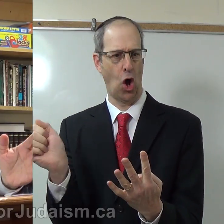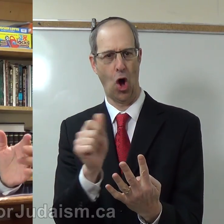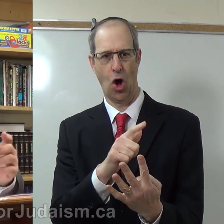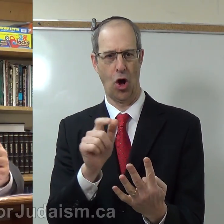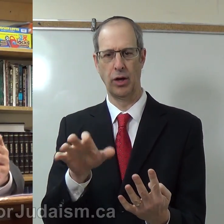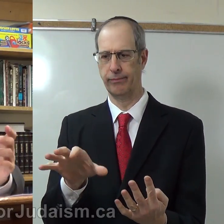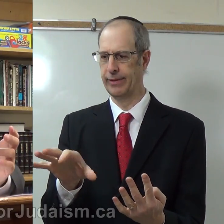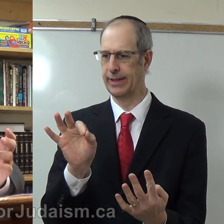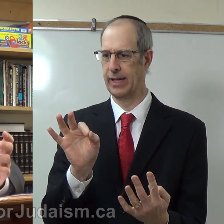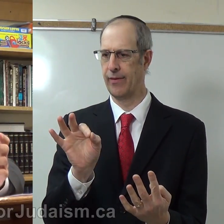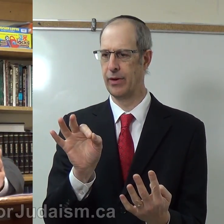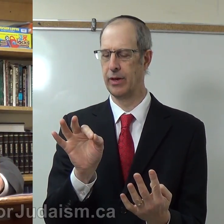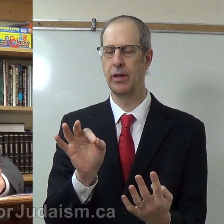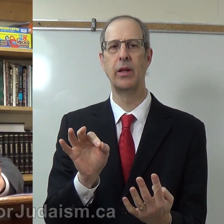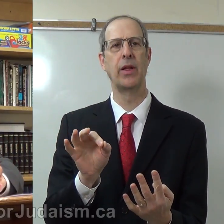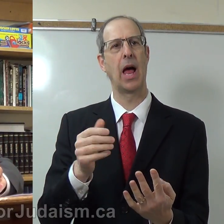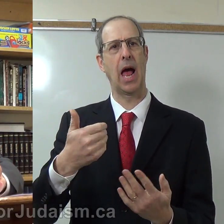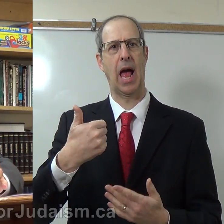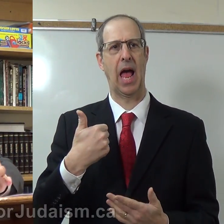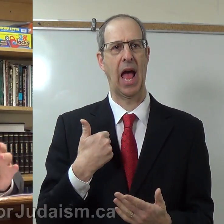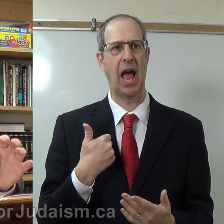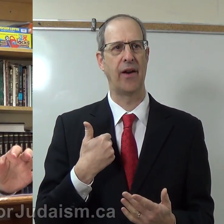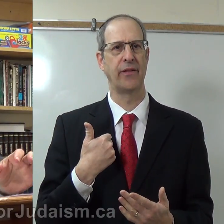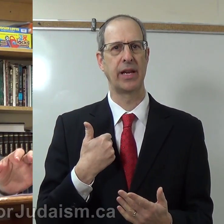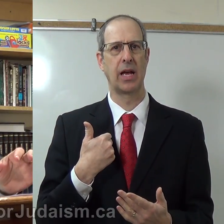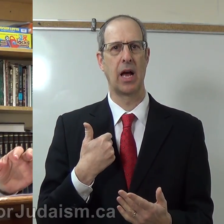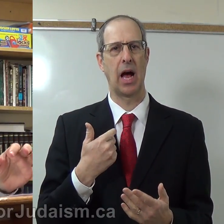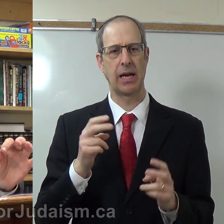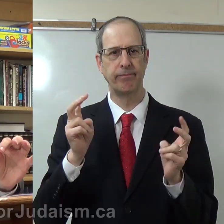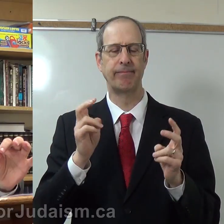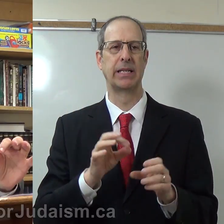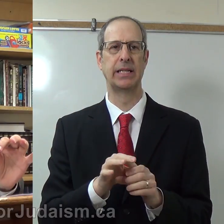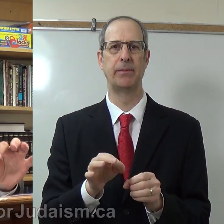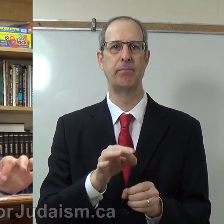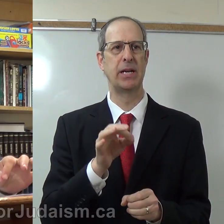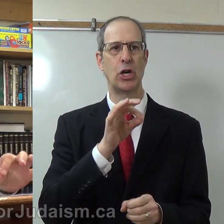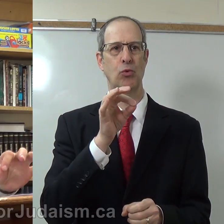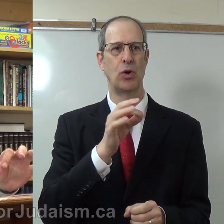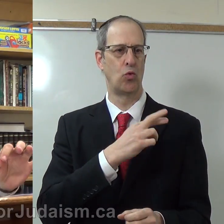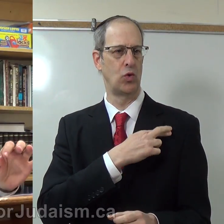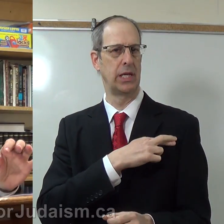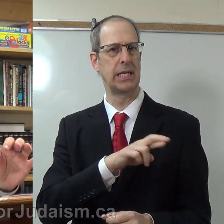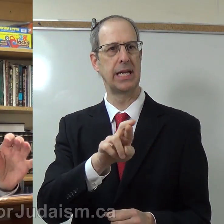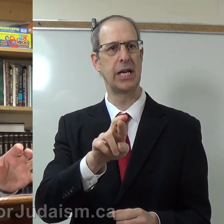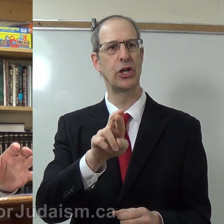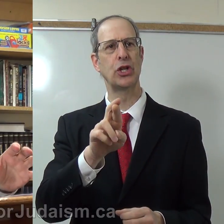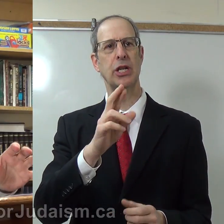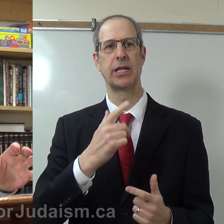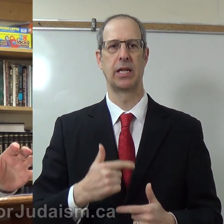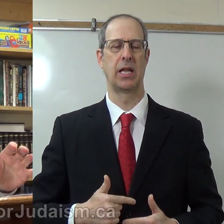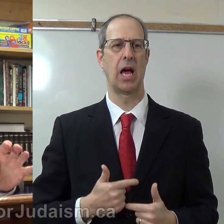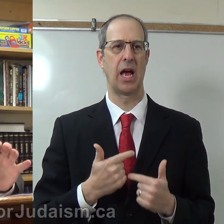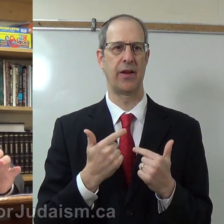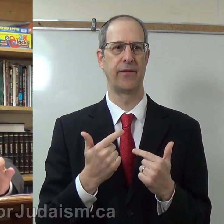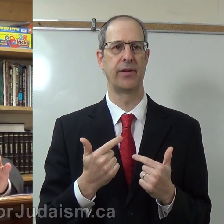is that having a spiritual, religious life